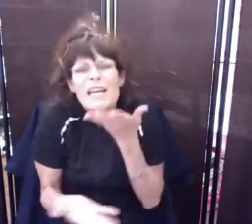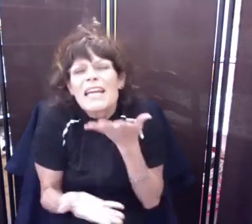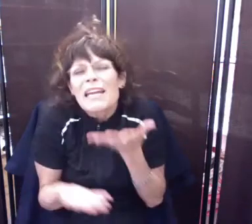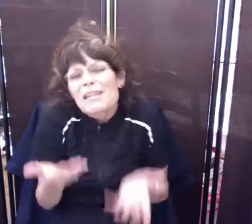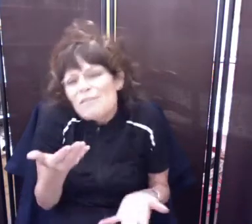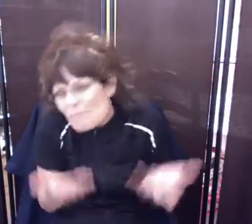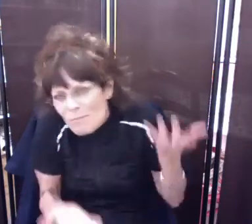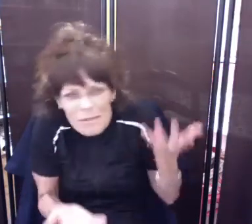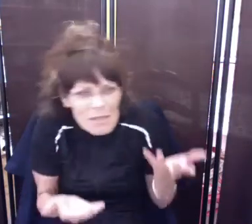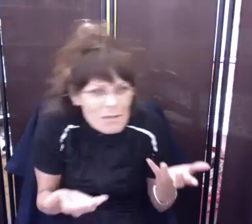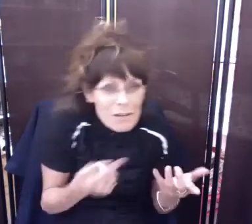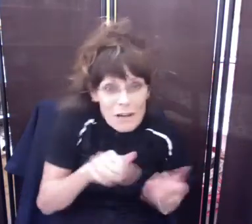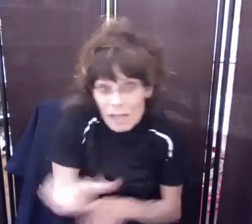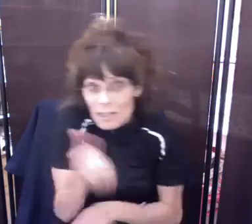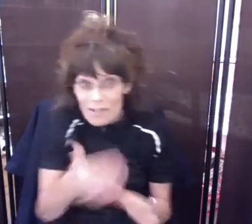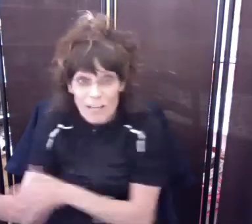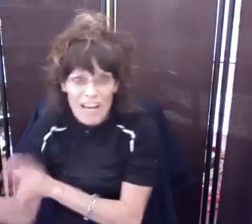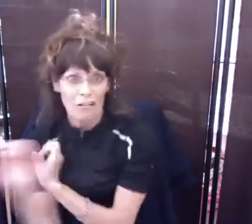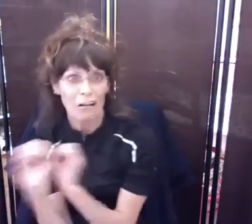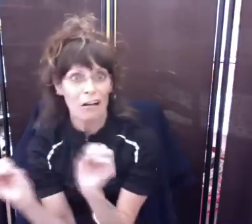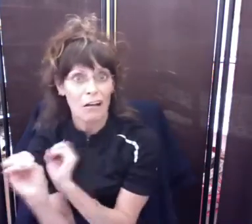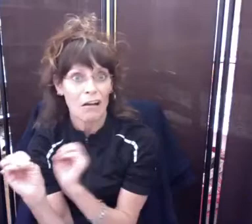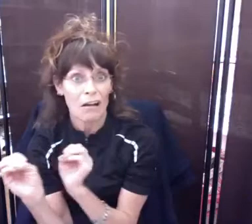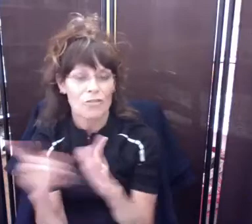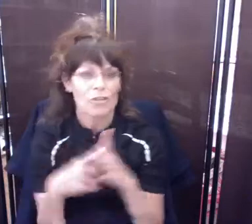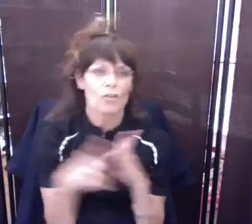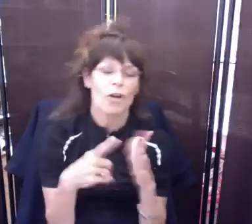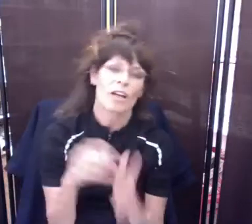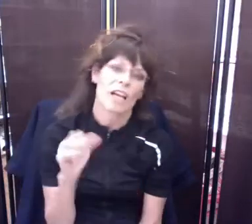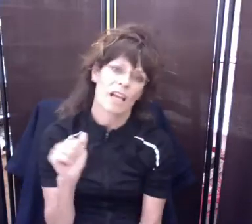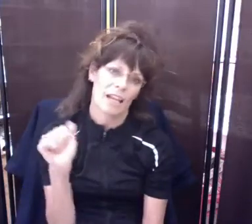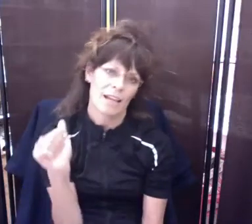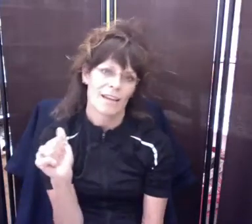other plans. So I show back up in Alcoholics Anonymous, and this time, for